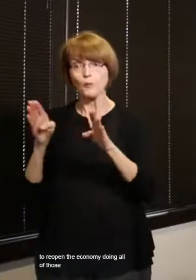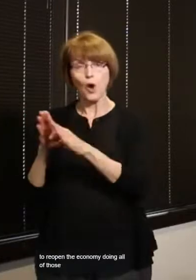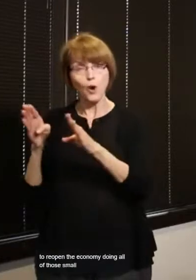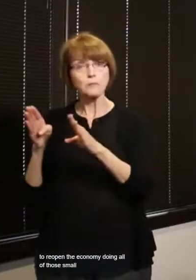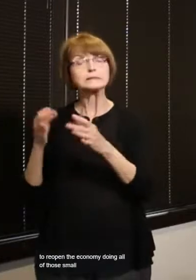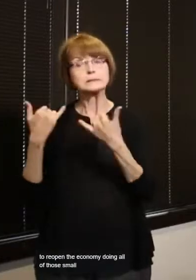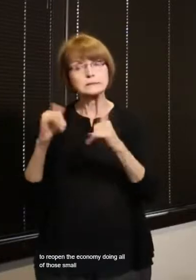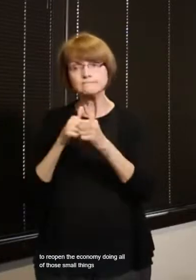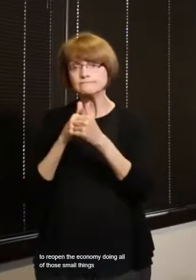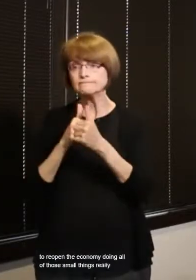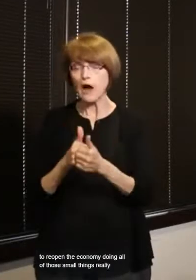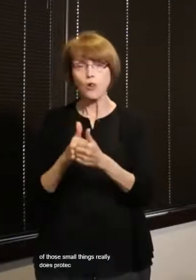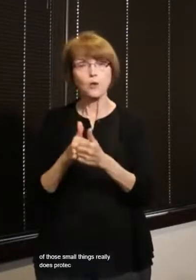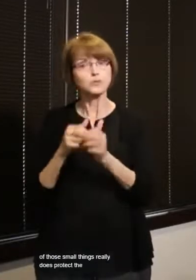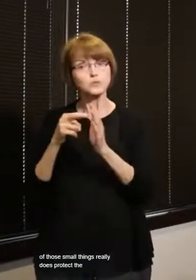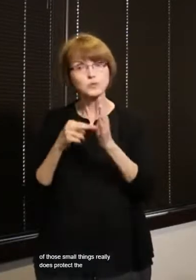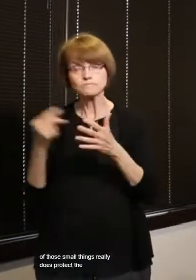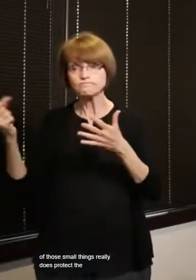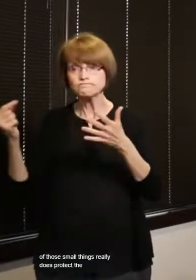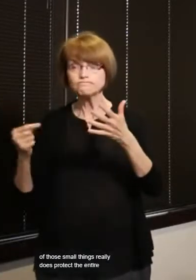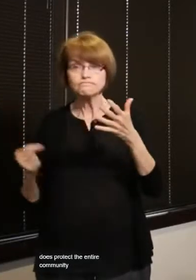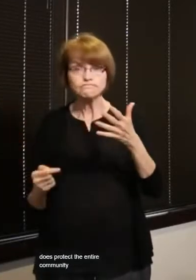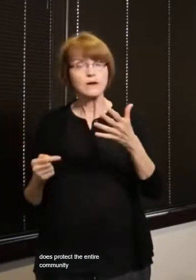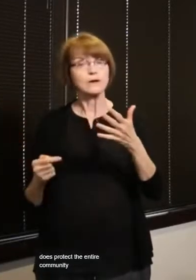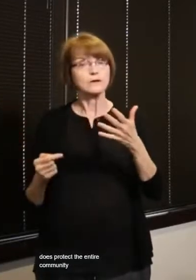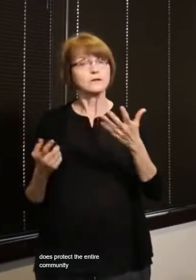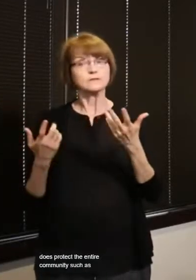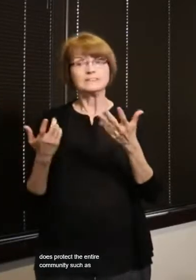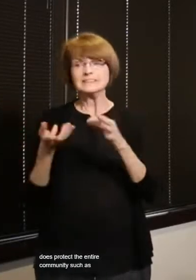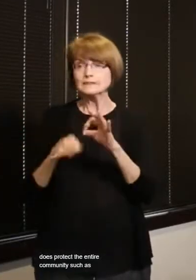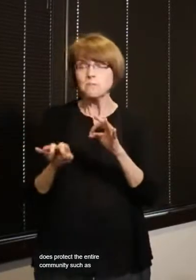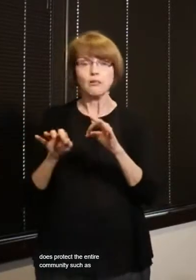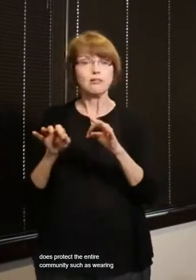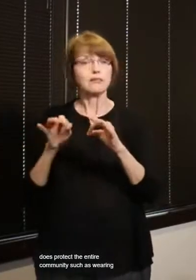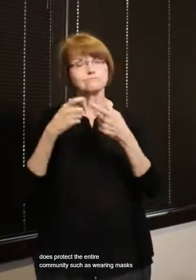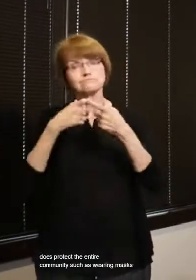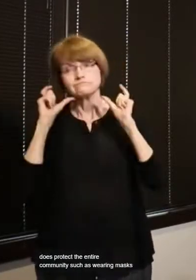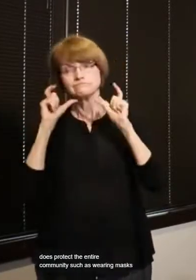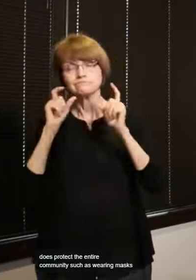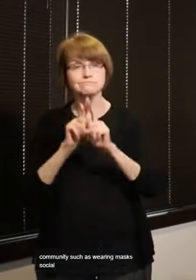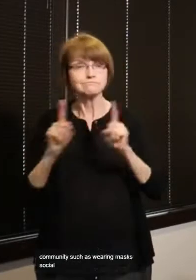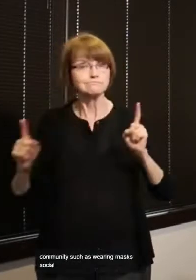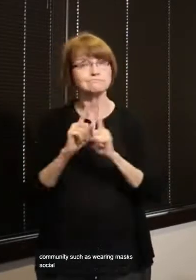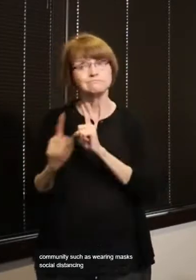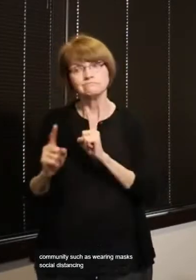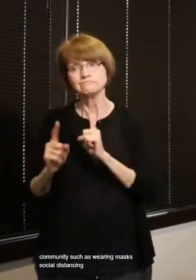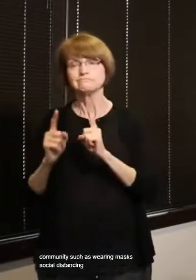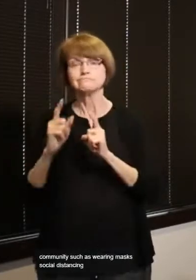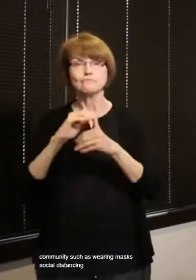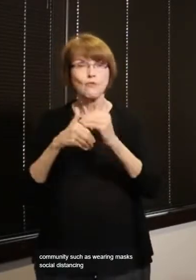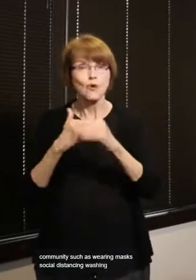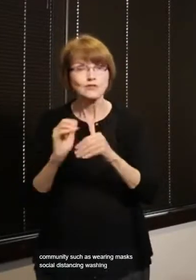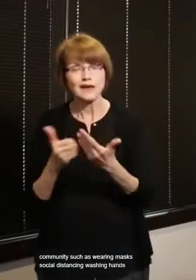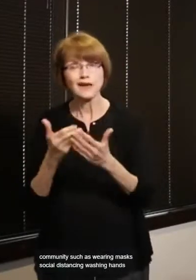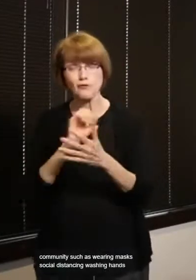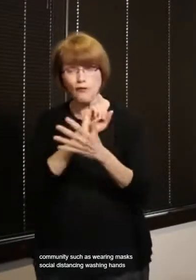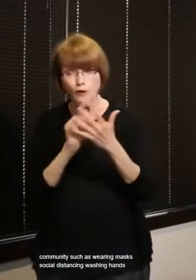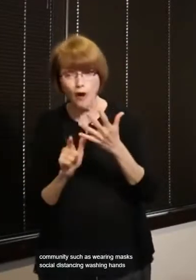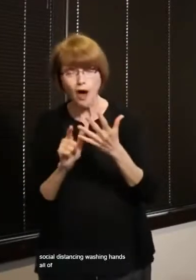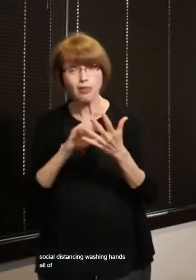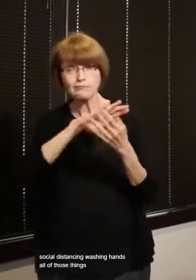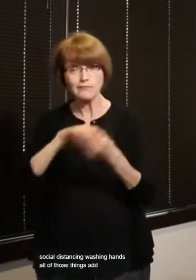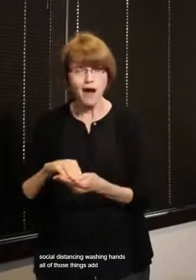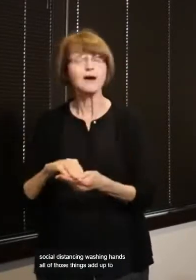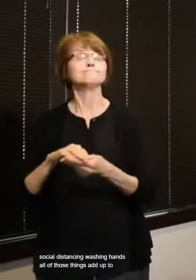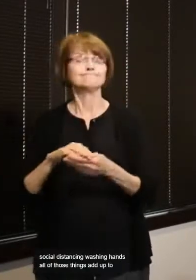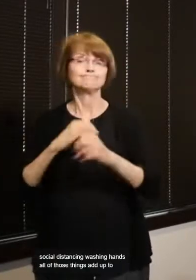small things really does protect the entire community, such as wearing masks, social distancing, washing hands. All of those things add